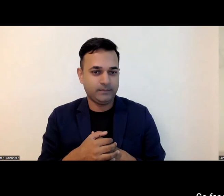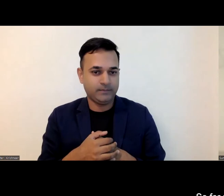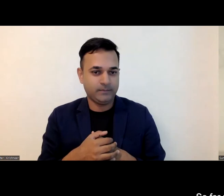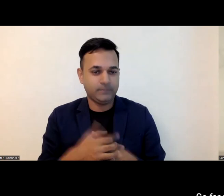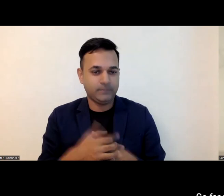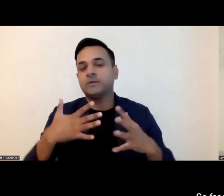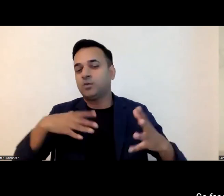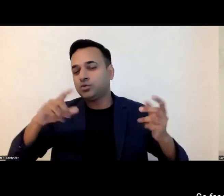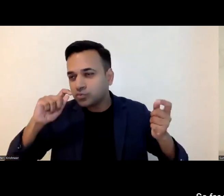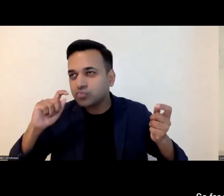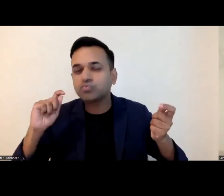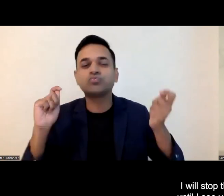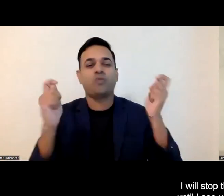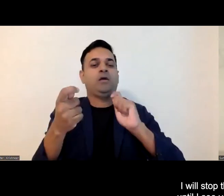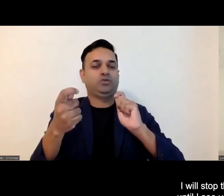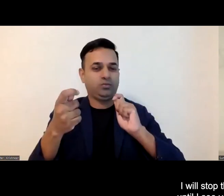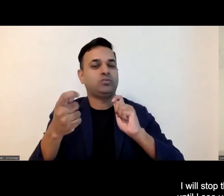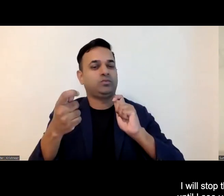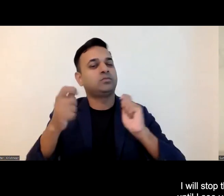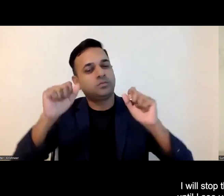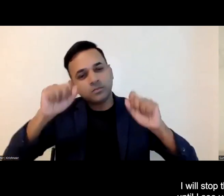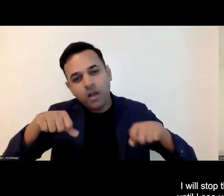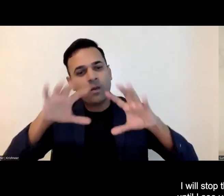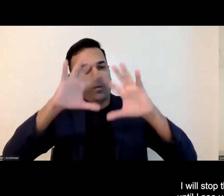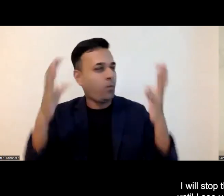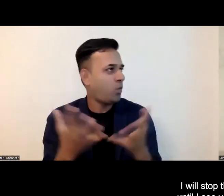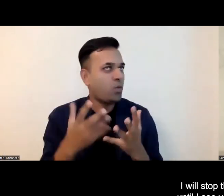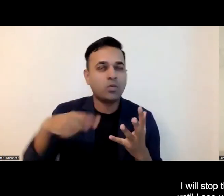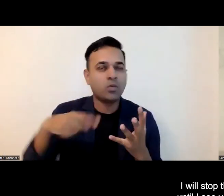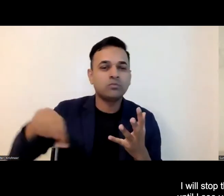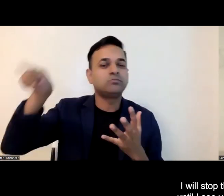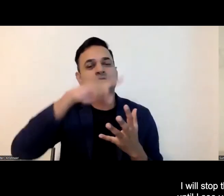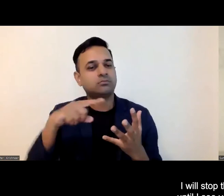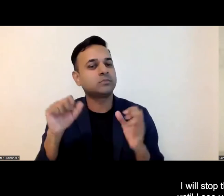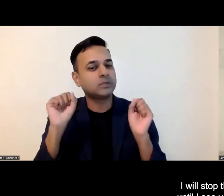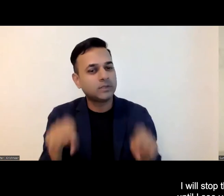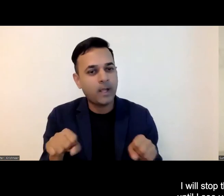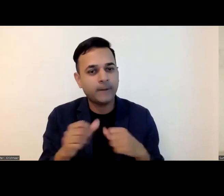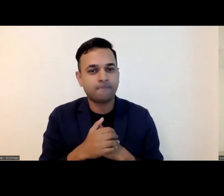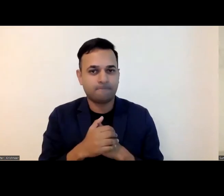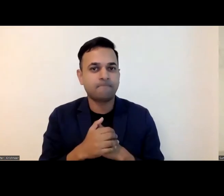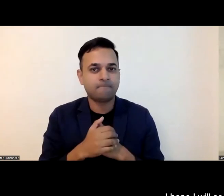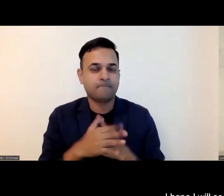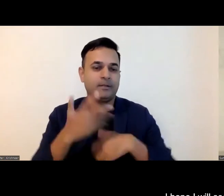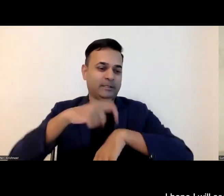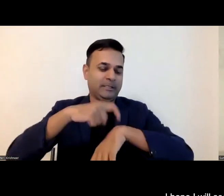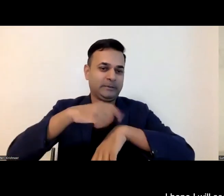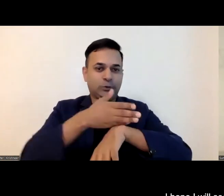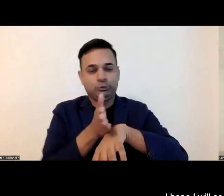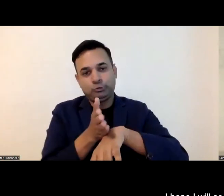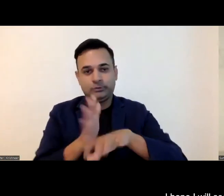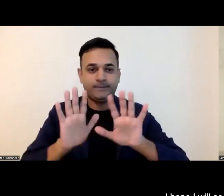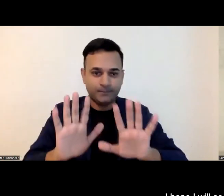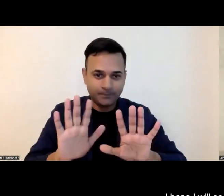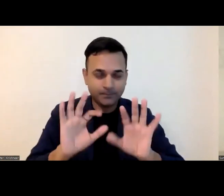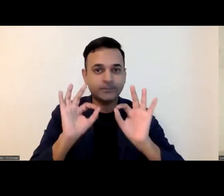So for now, I will stop this story until I see you again. I hope I will